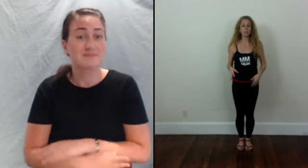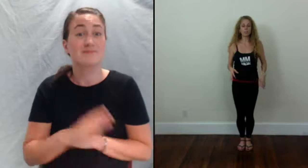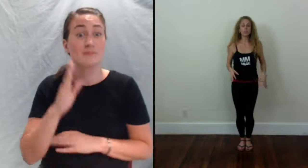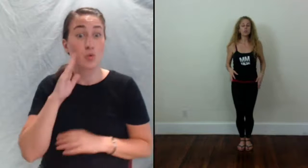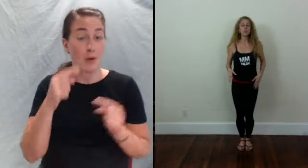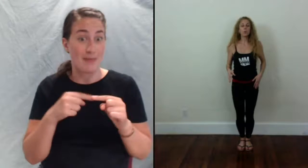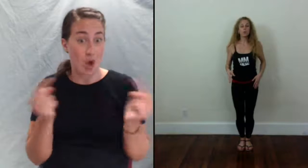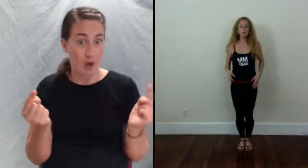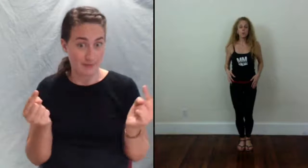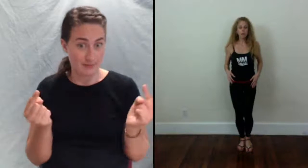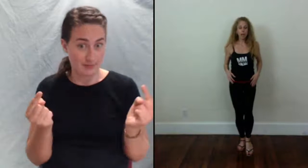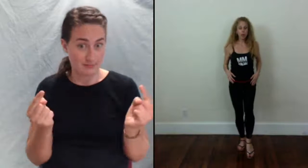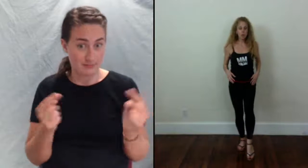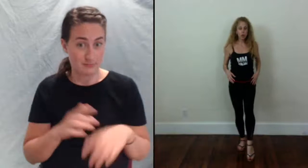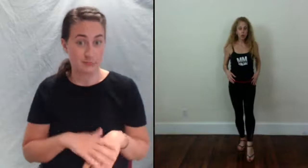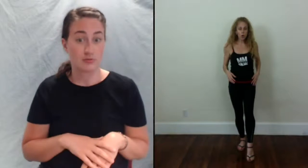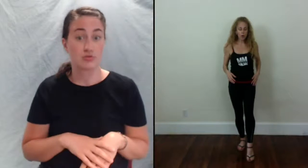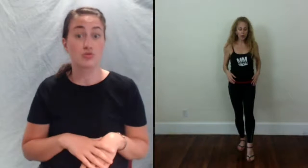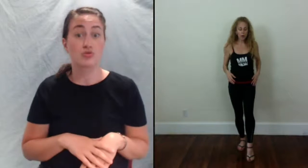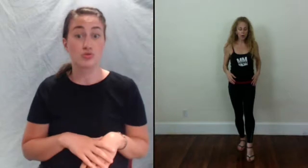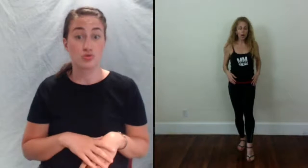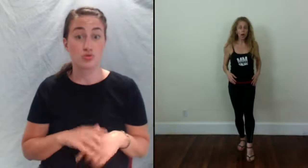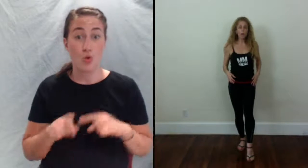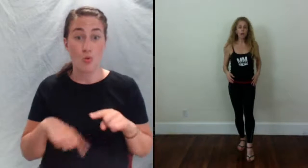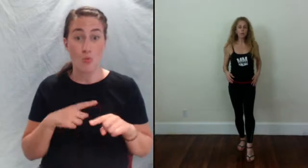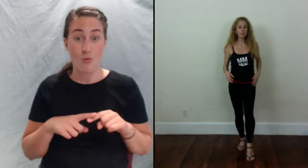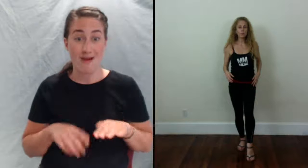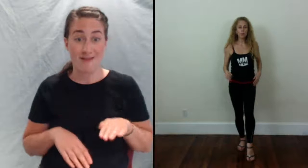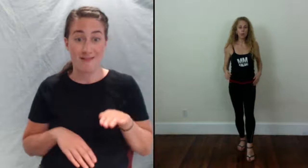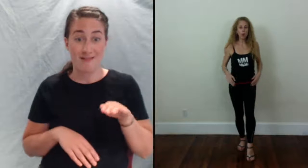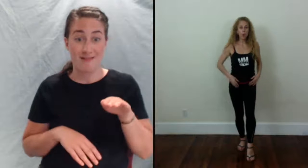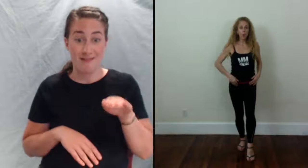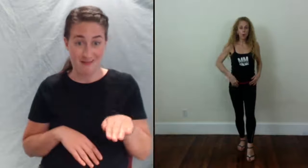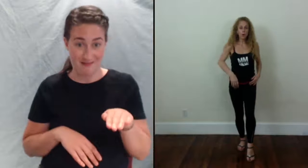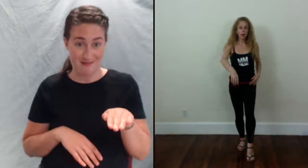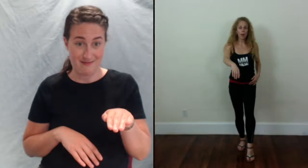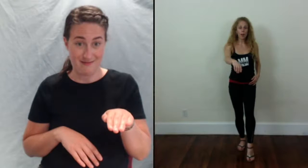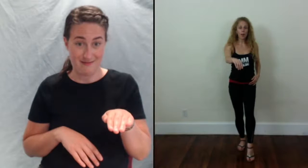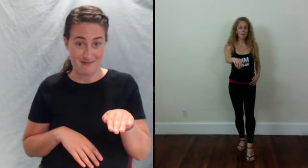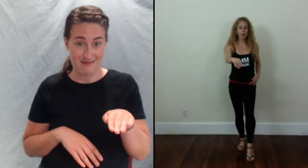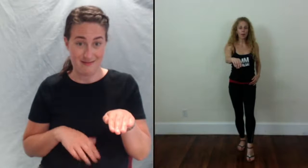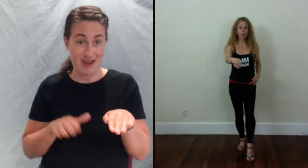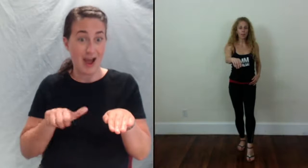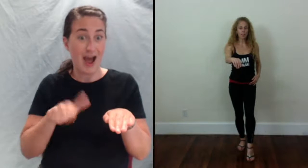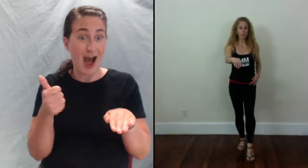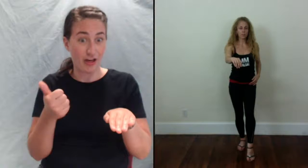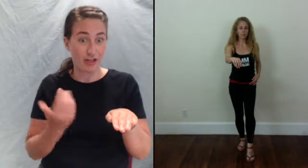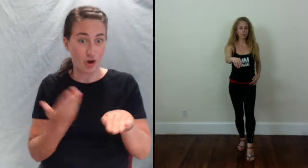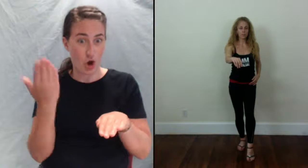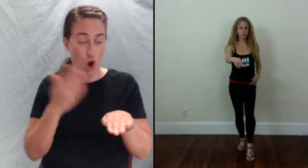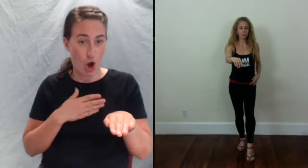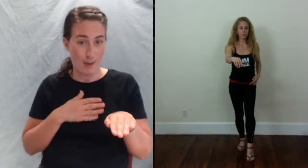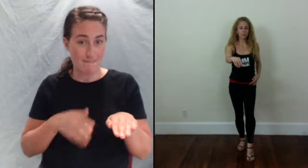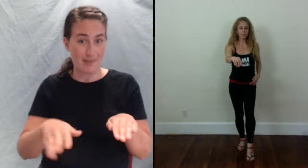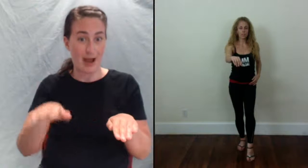of our foot. So when we put our toe out on one foot, we put our arm out on the other